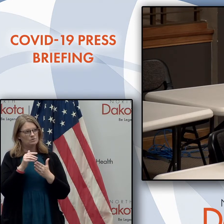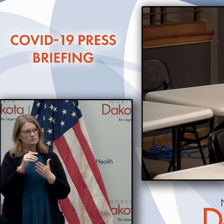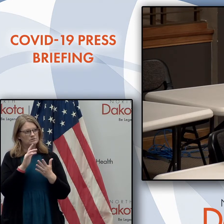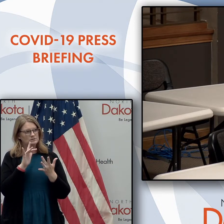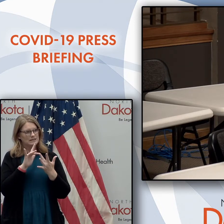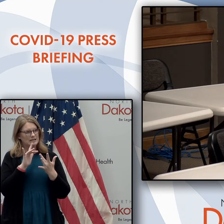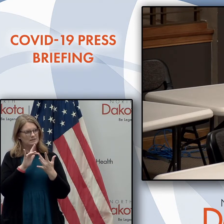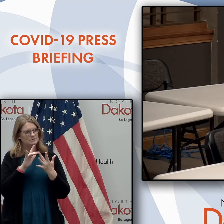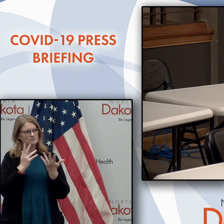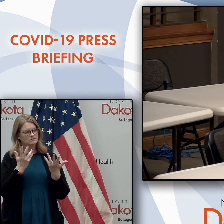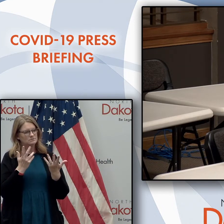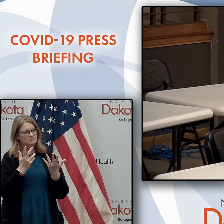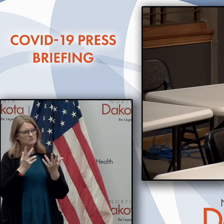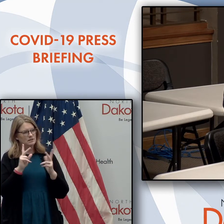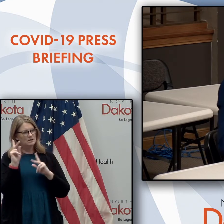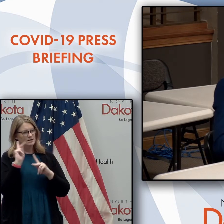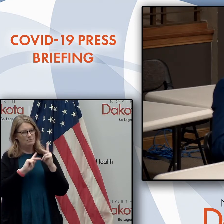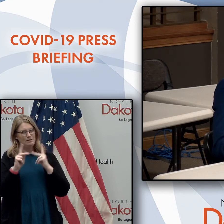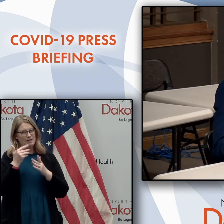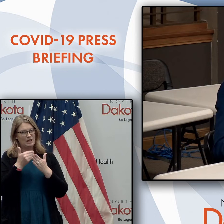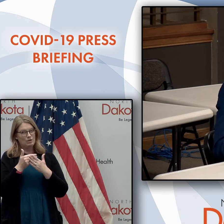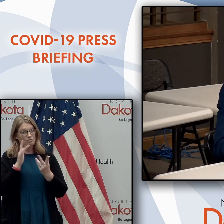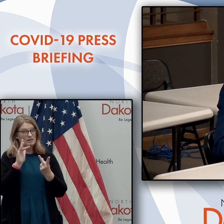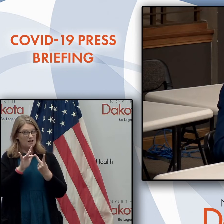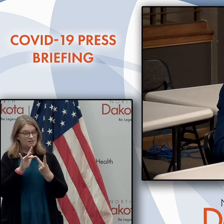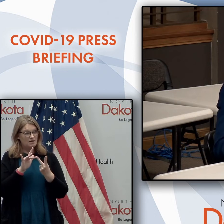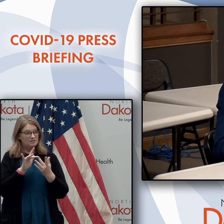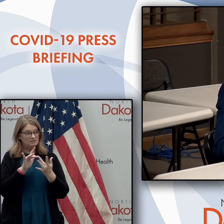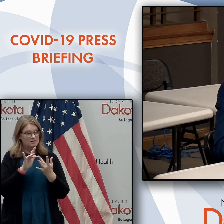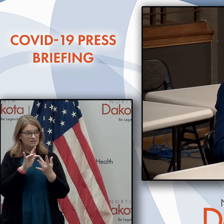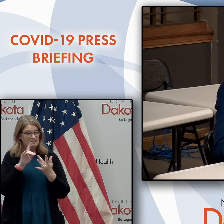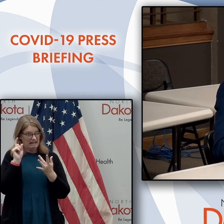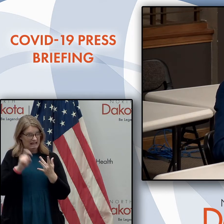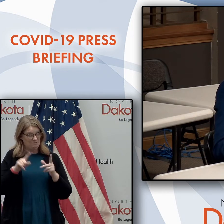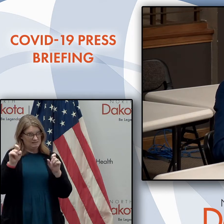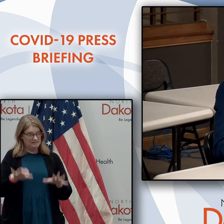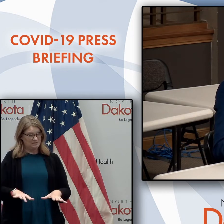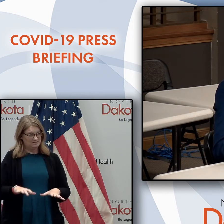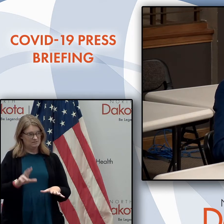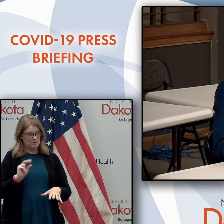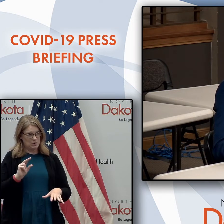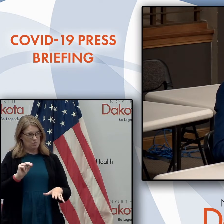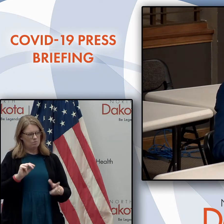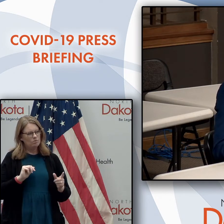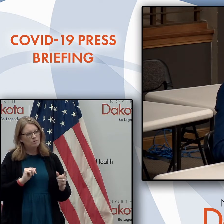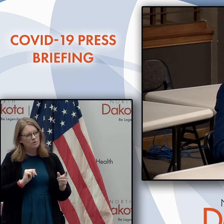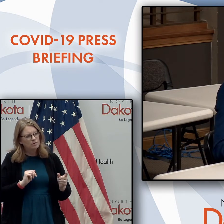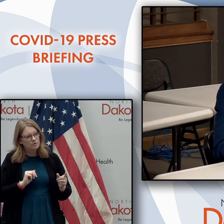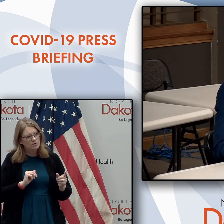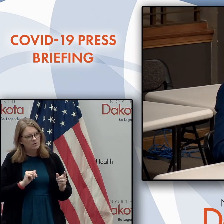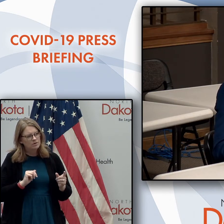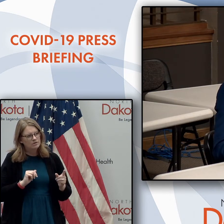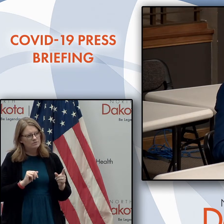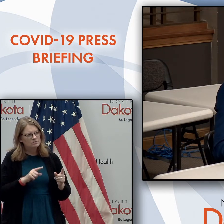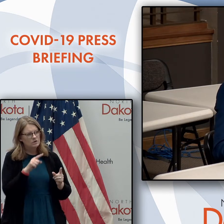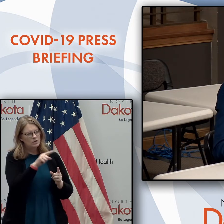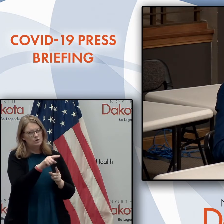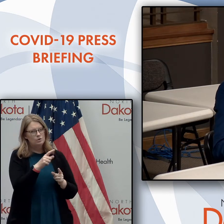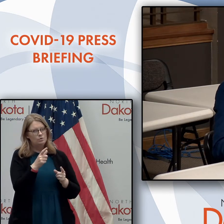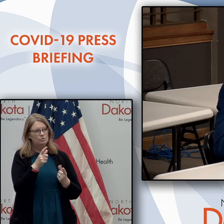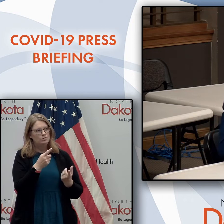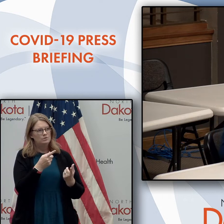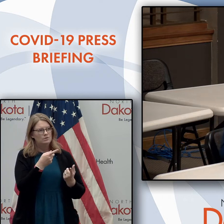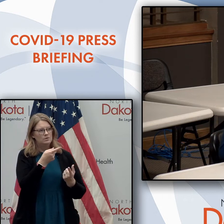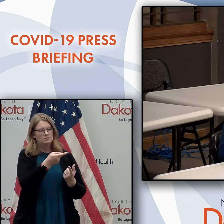people who are in close contact don't necessarily have to be tested. you're a data-driven individual. What